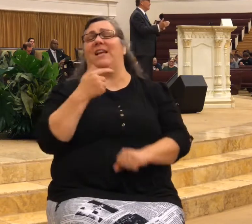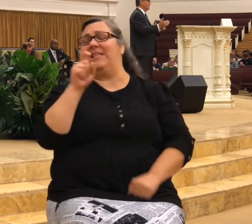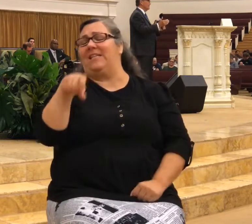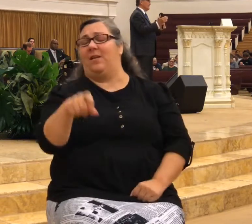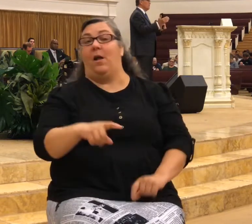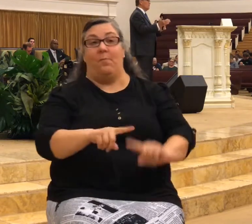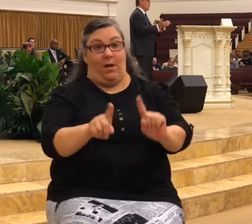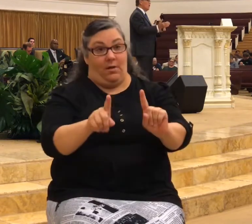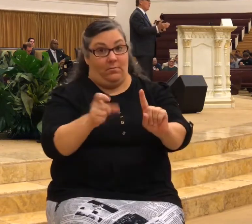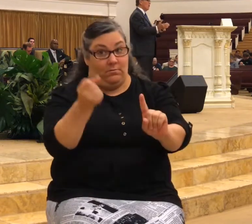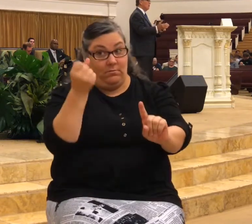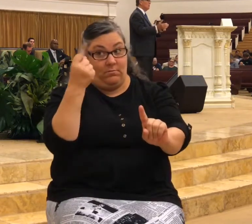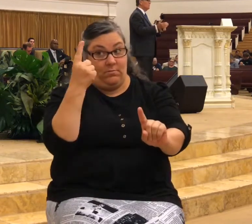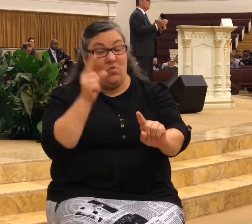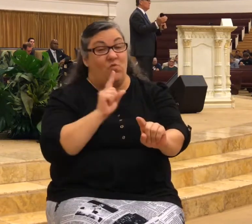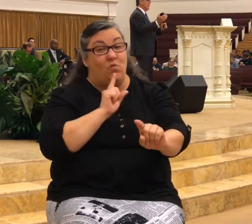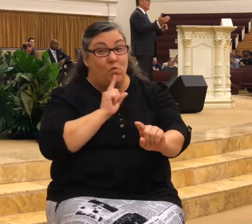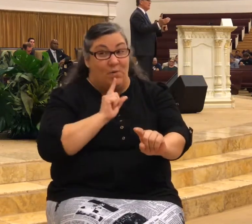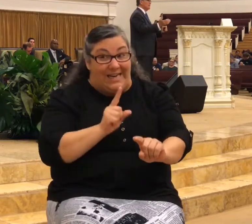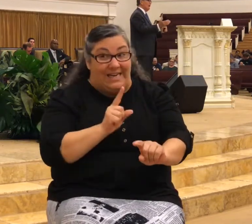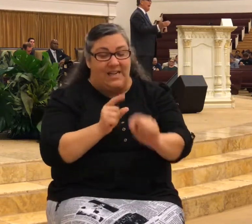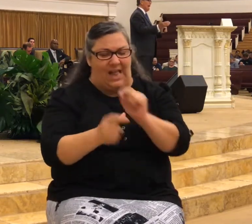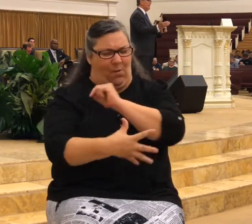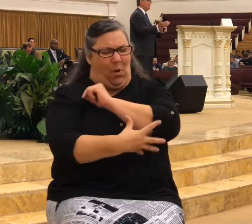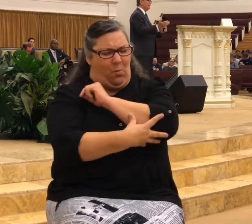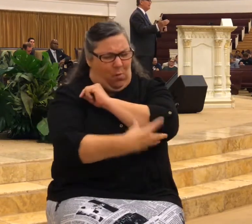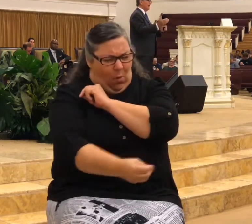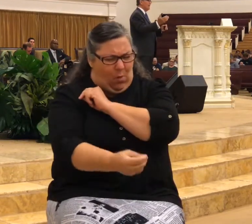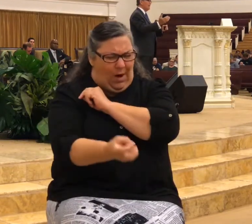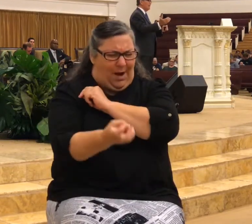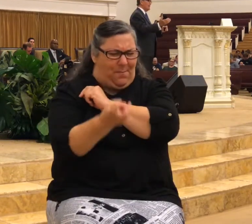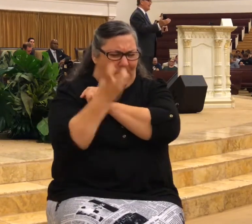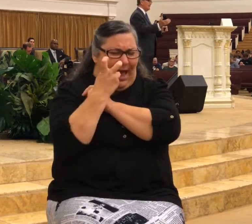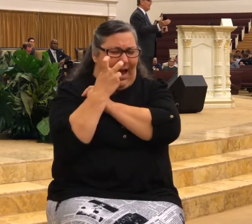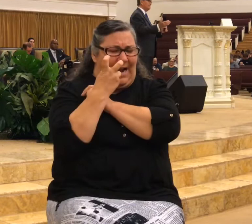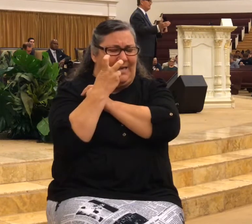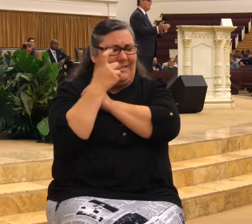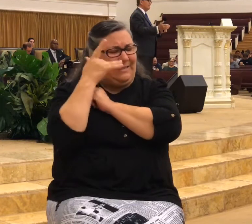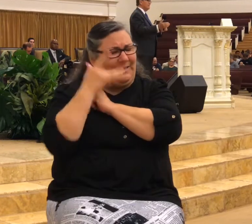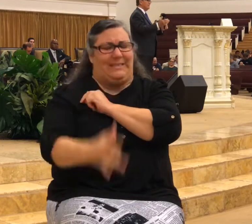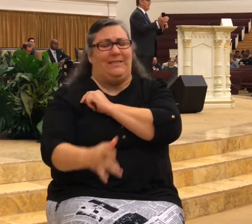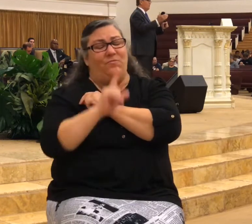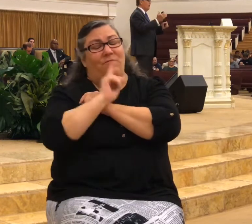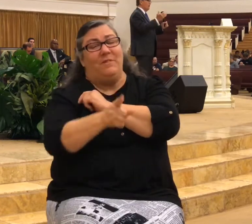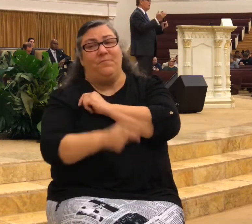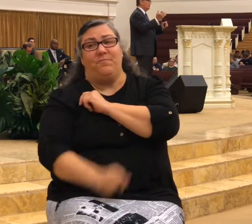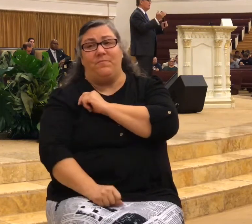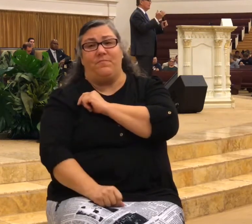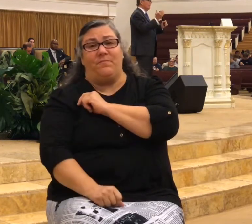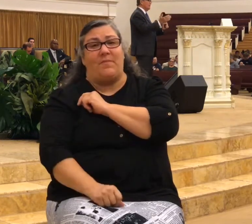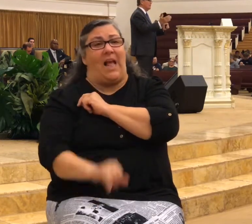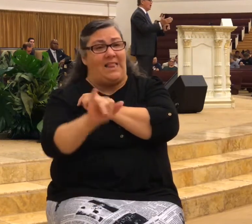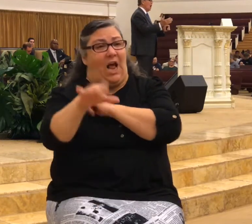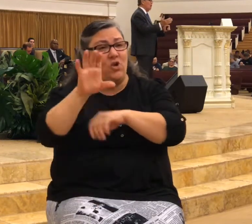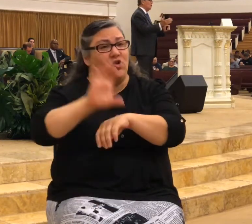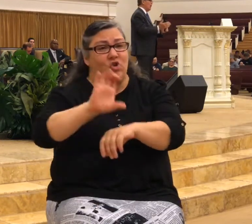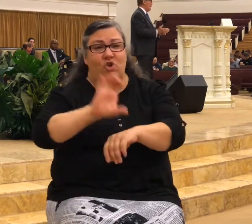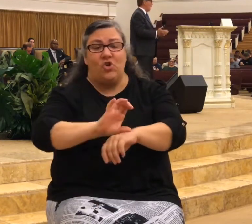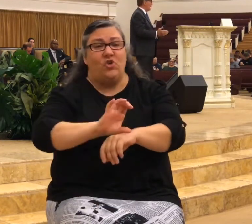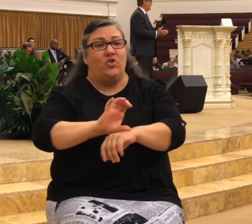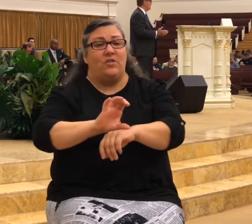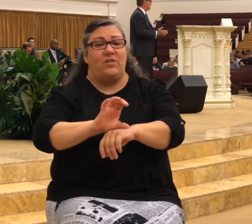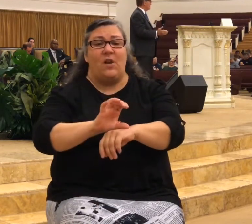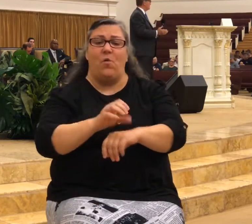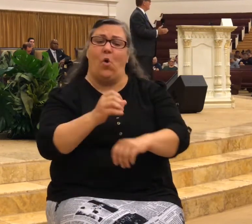reality, they were poor, and they were blind, and they were naked. They were neither cold